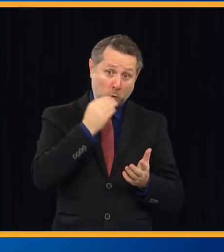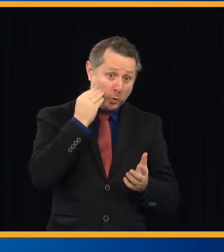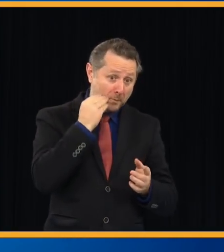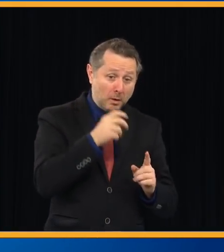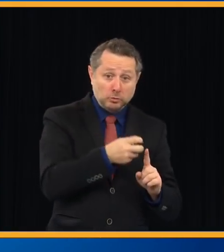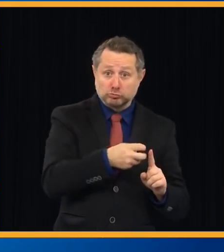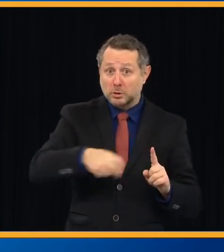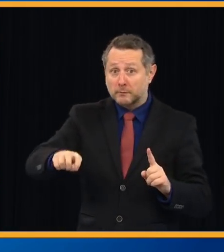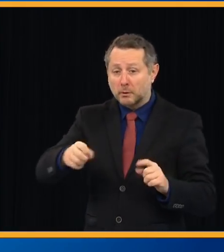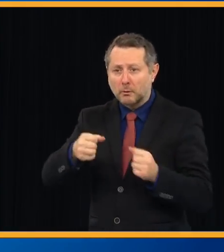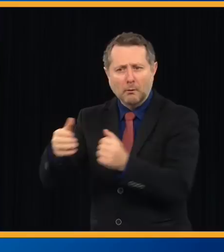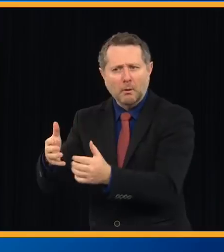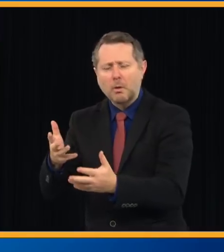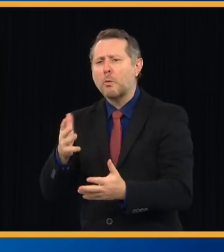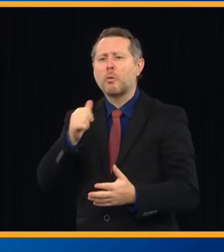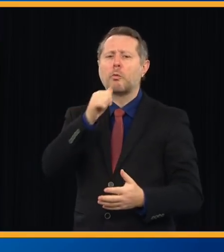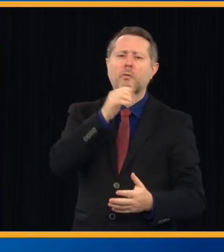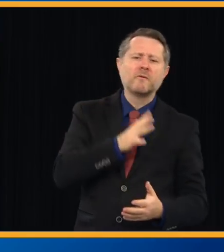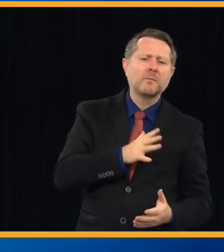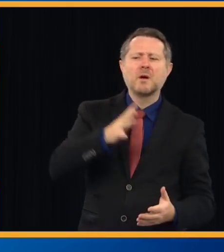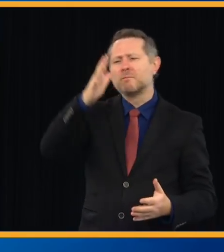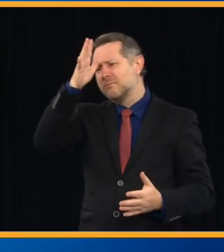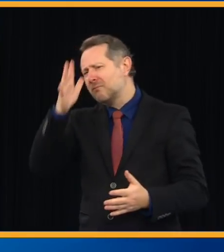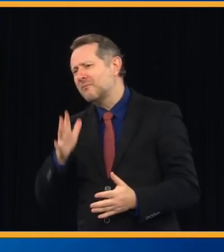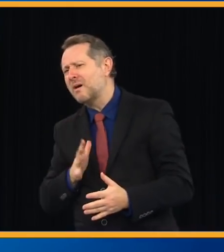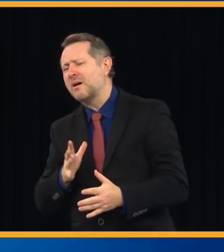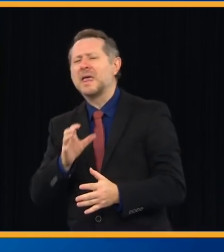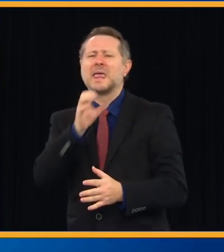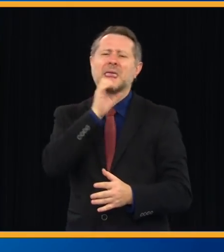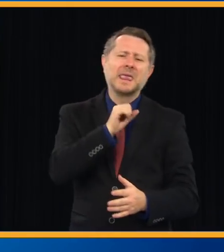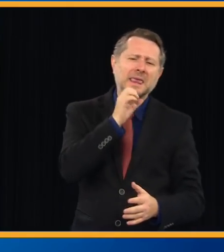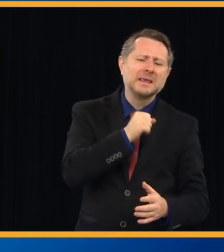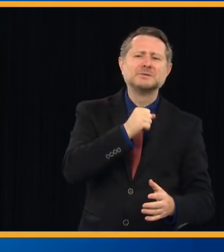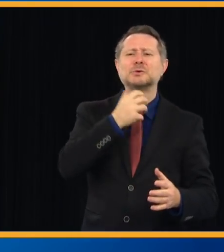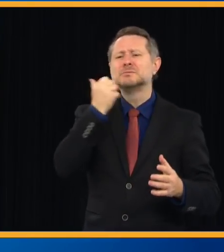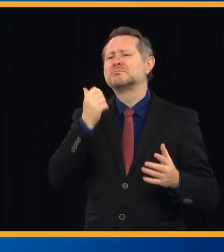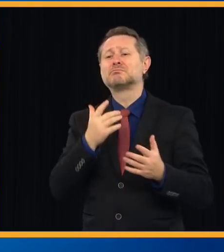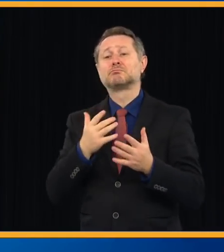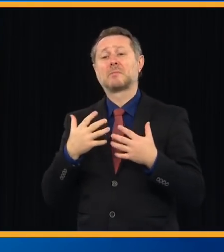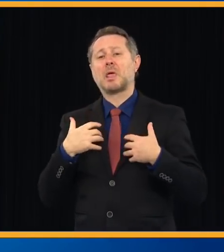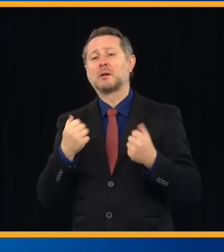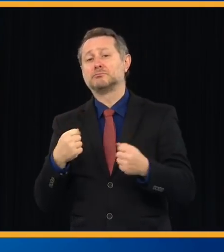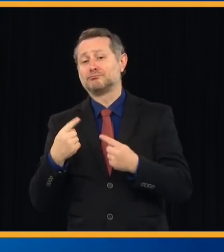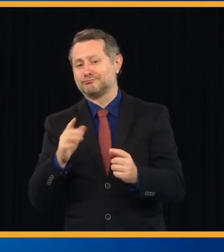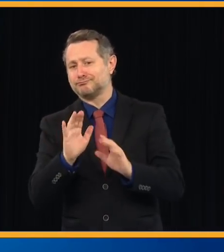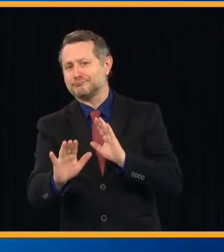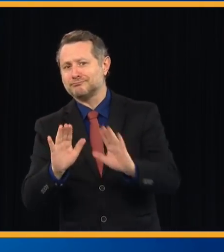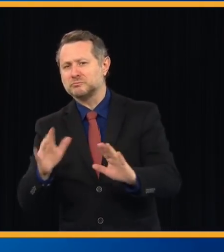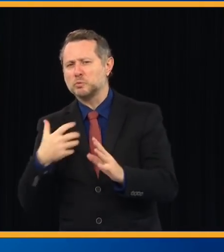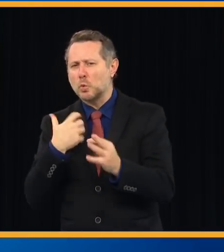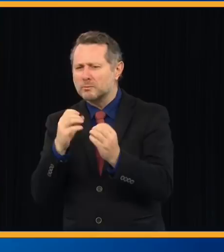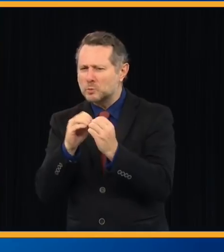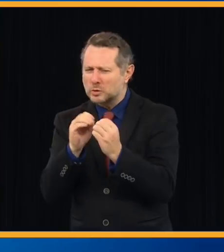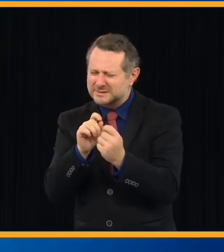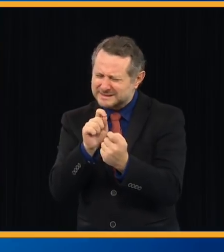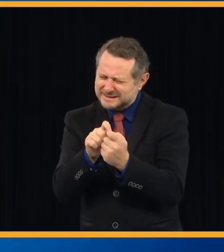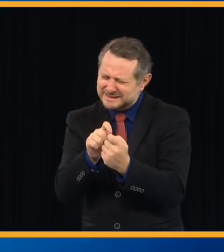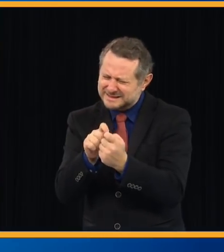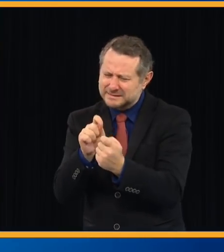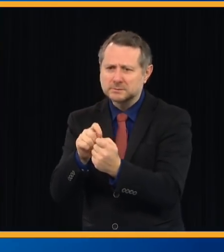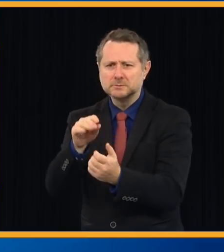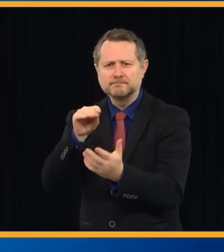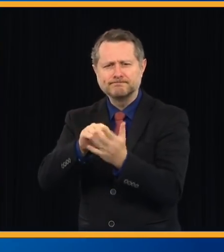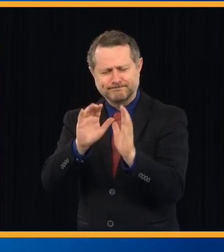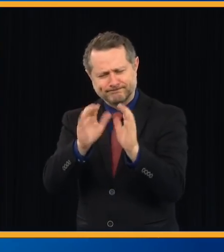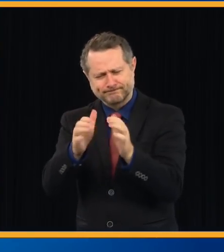What's their age? What's their previous health status? What are the demographics? Let's get more specific information from the